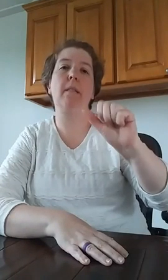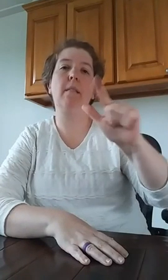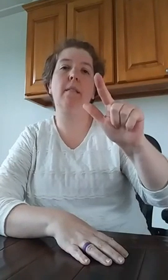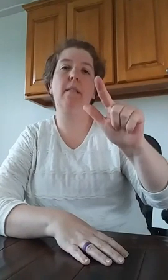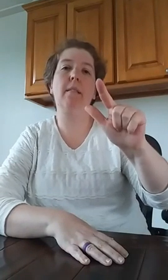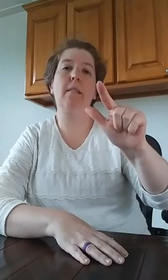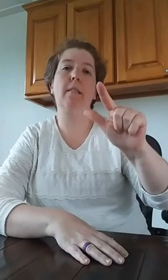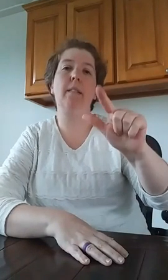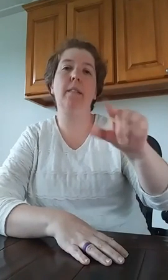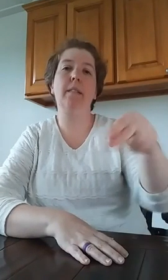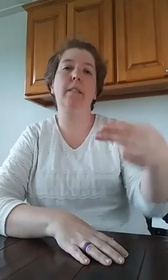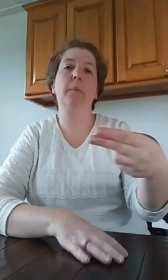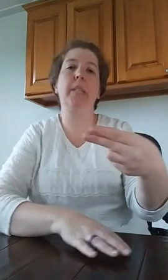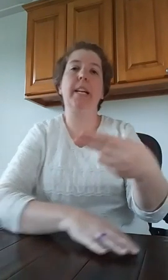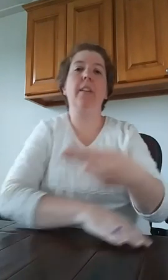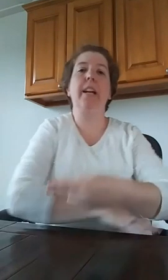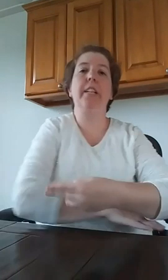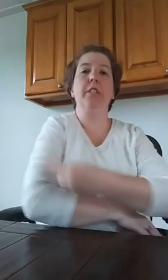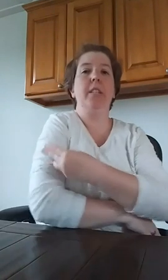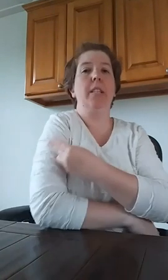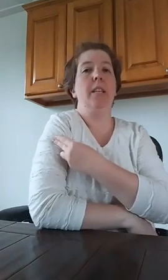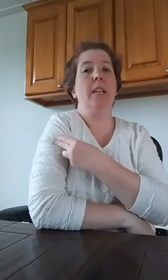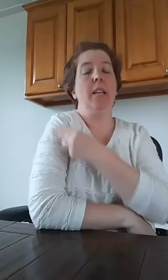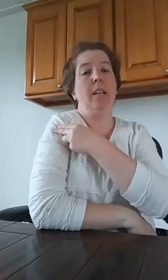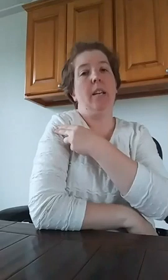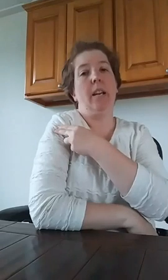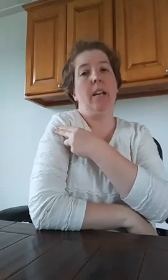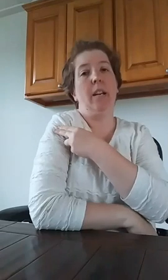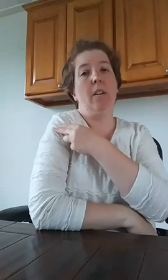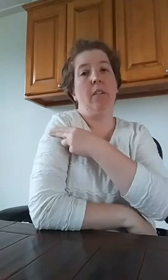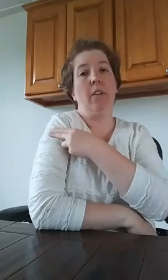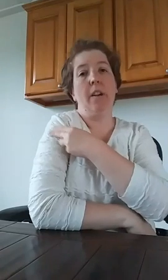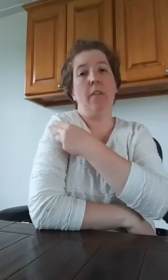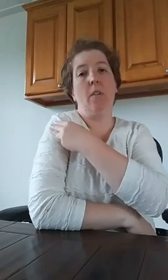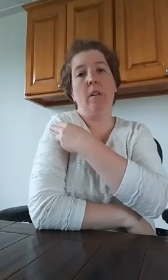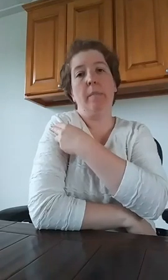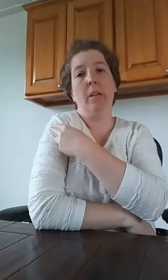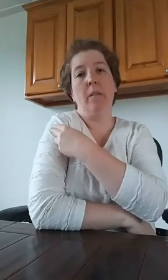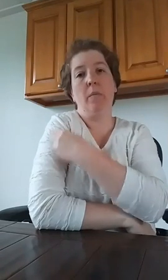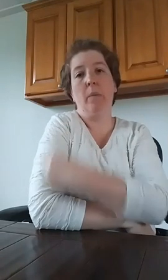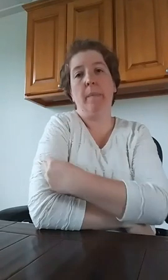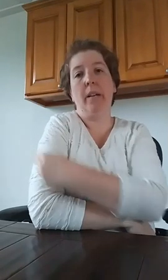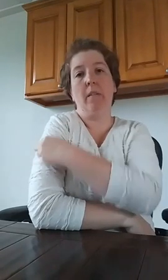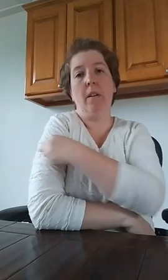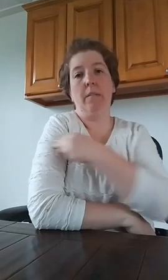we take our H's and on our other arm we make a cross